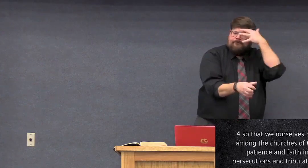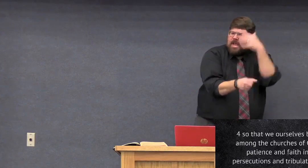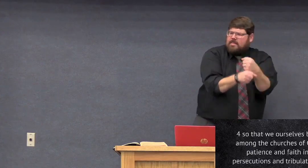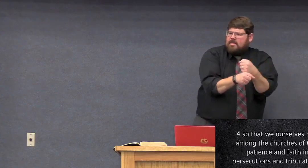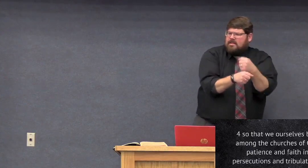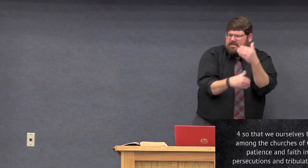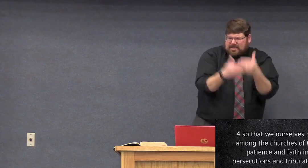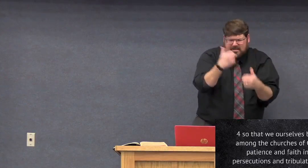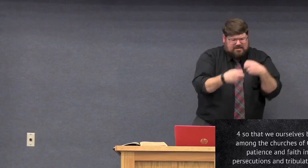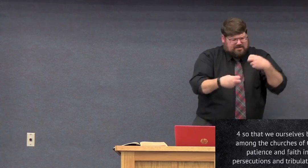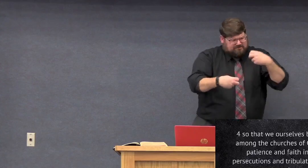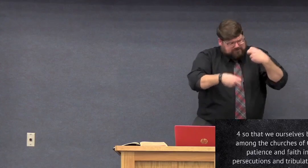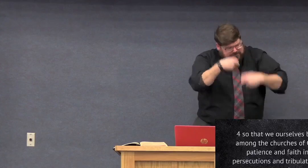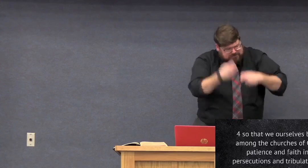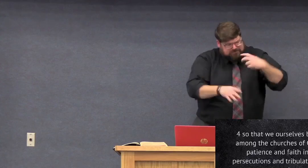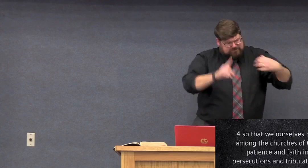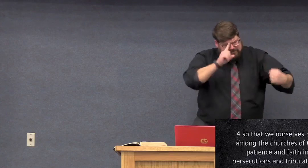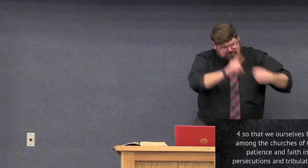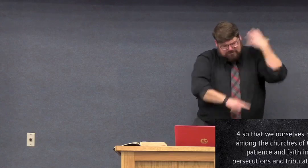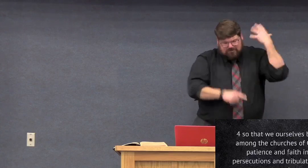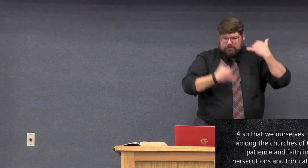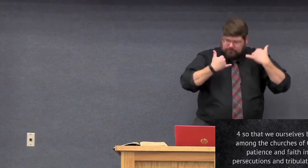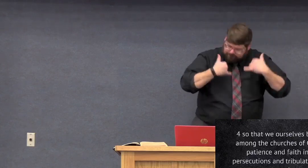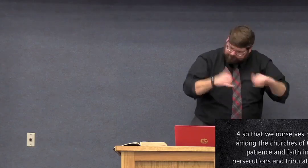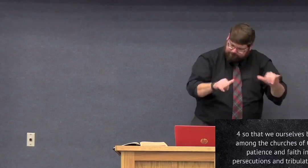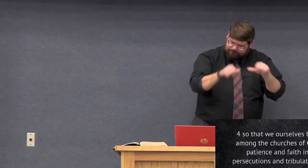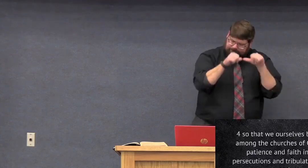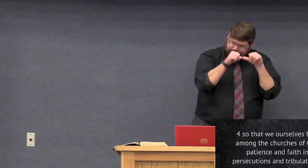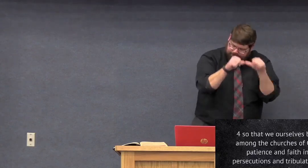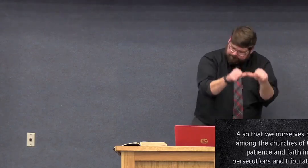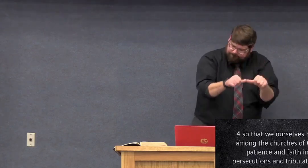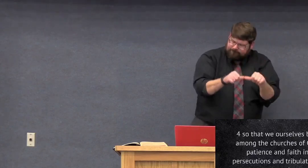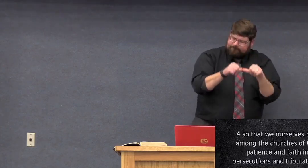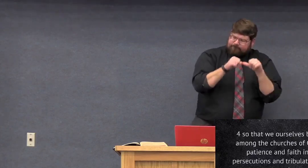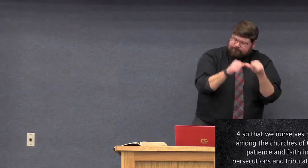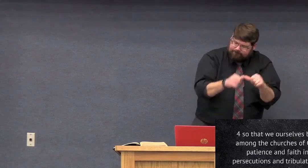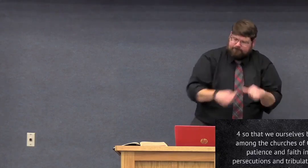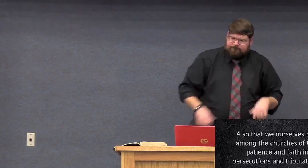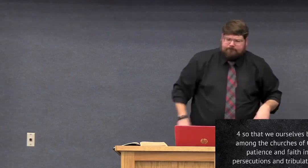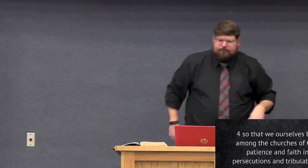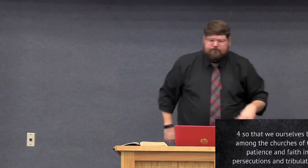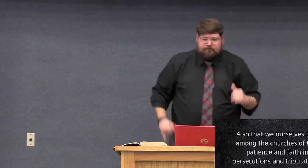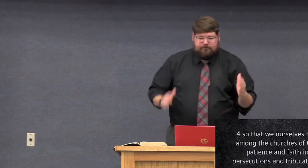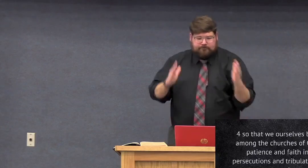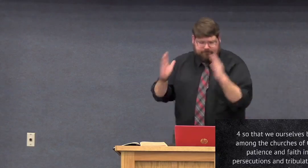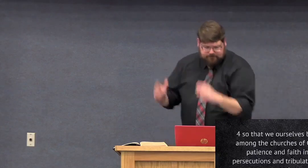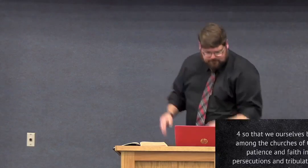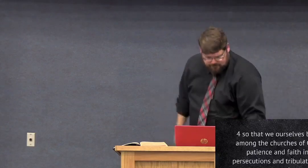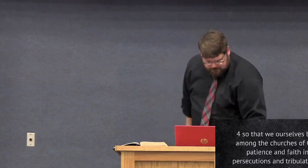was an example in their generous giving and their faith and endurance through persecution.